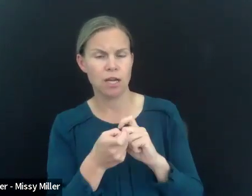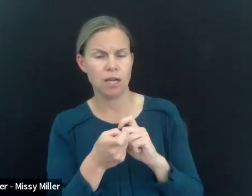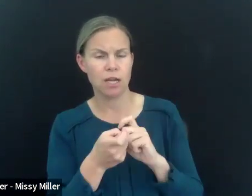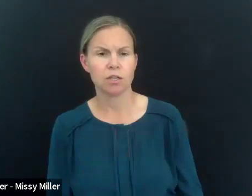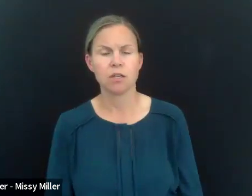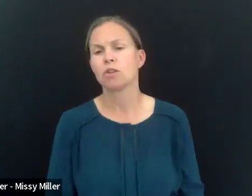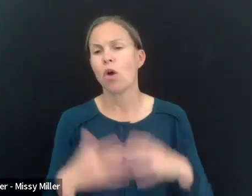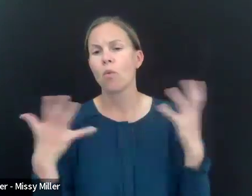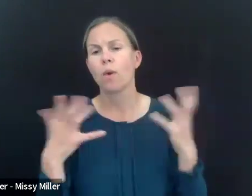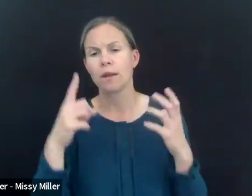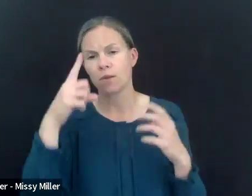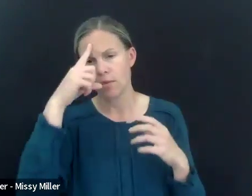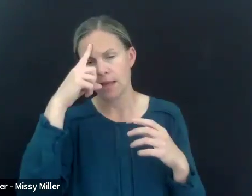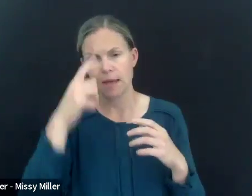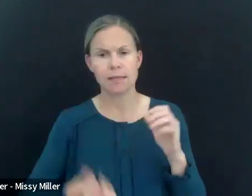impact?